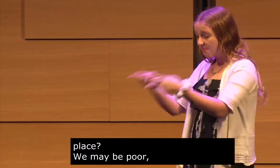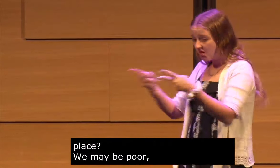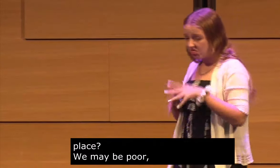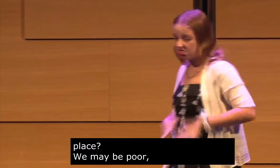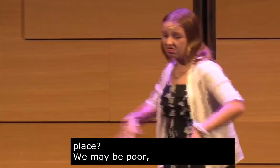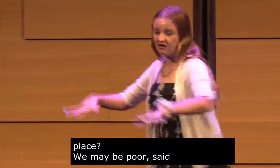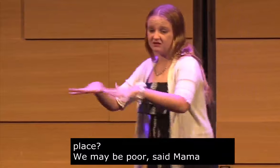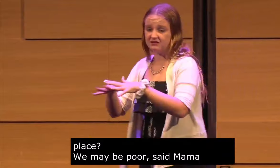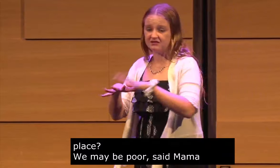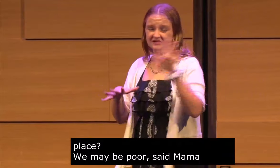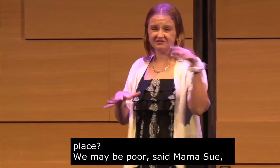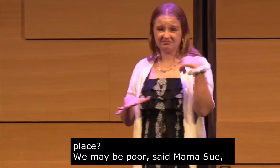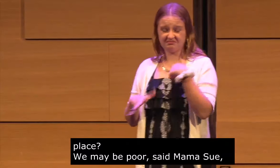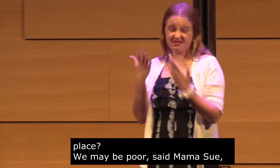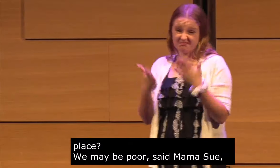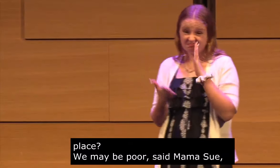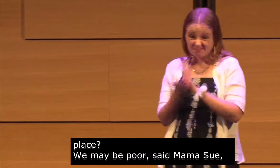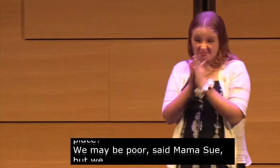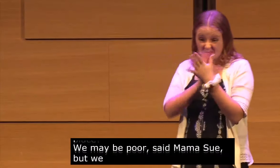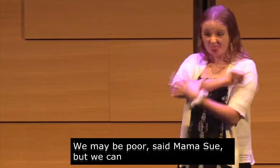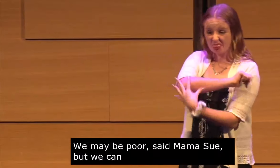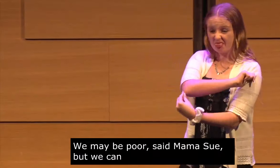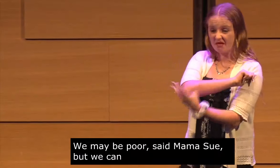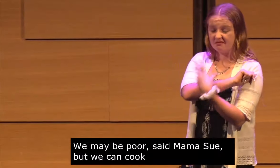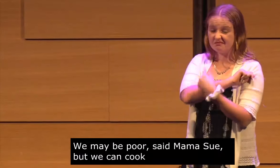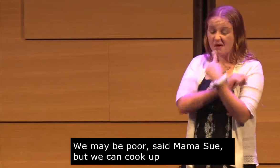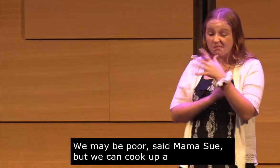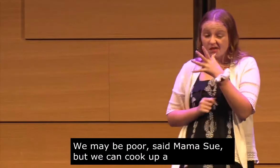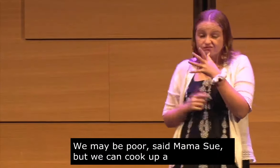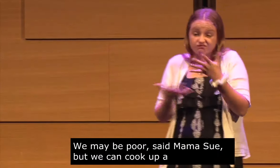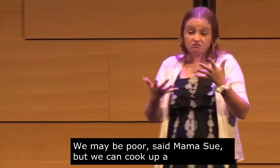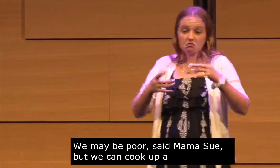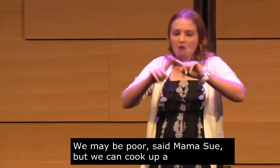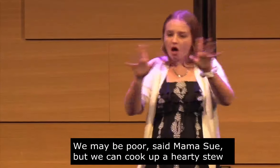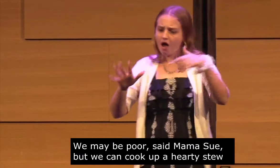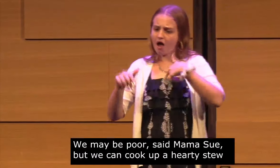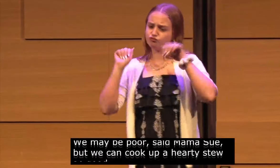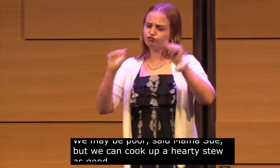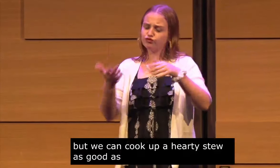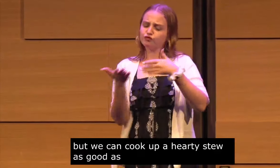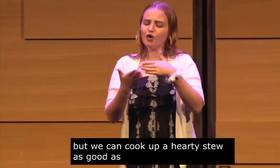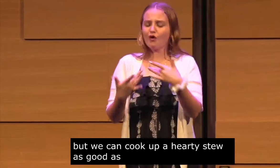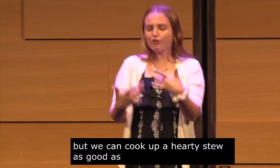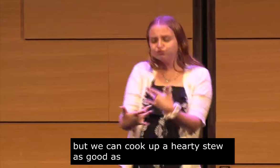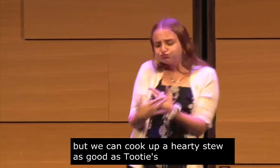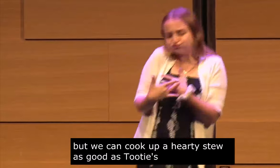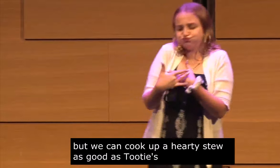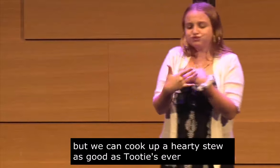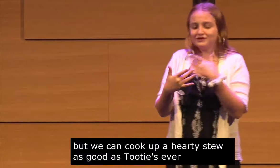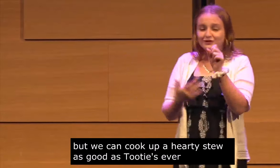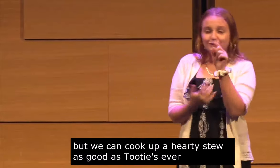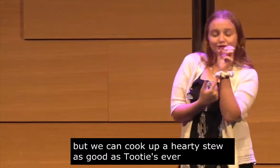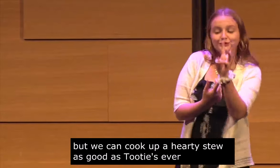"We may be poor," said Mama Sue, "but we can cook up a hearty stew as good as Tootie's ever